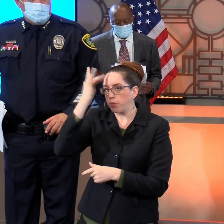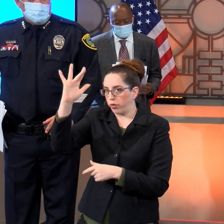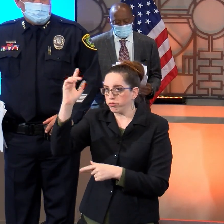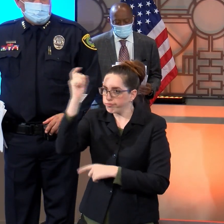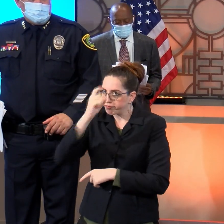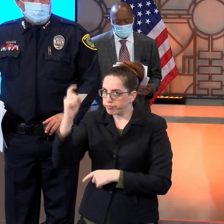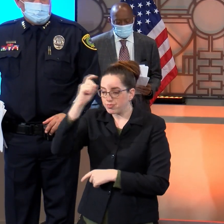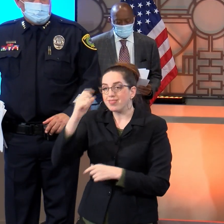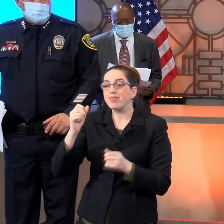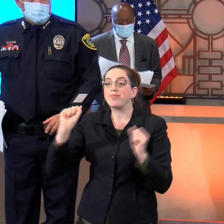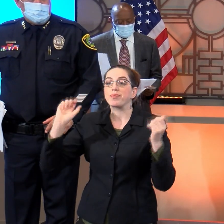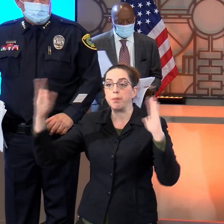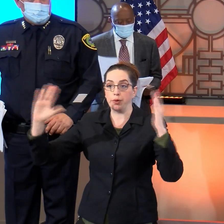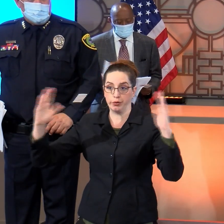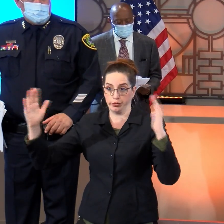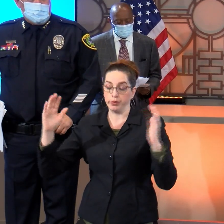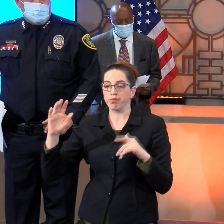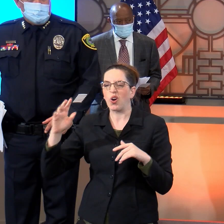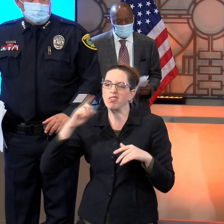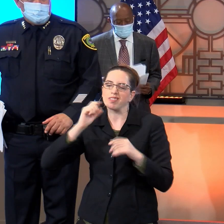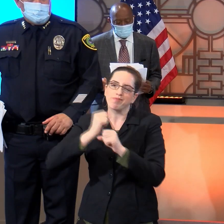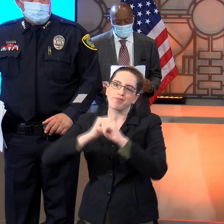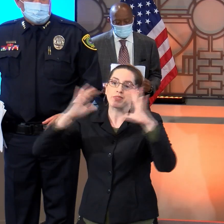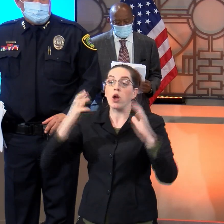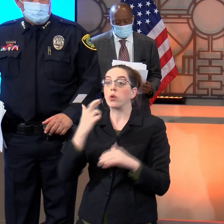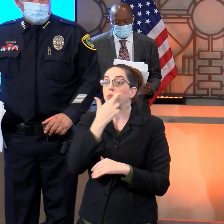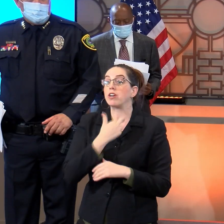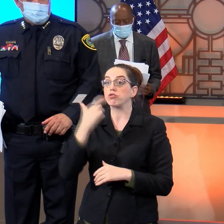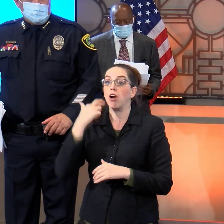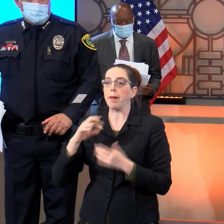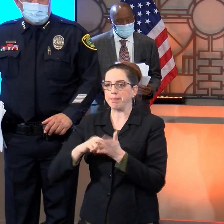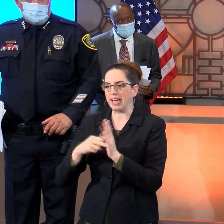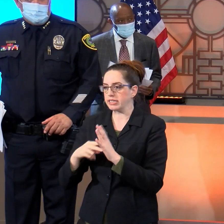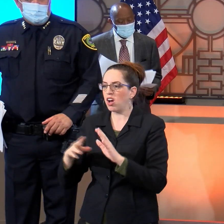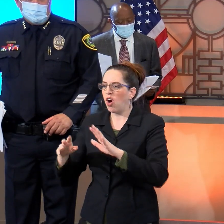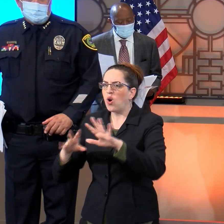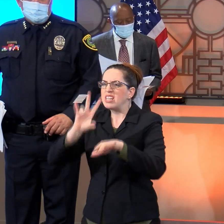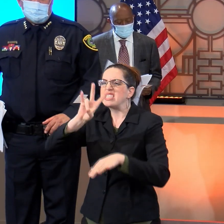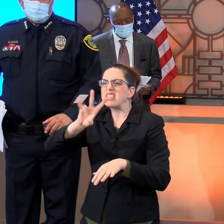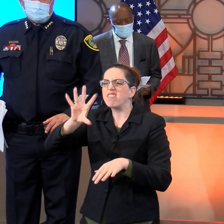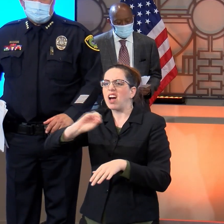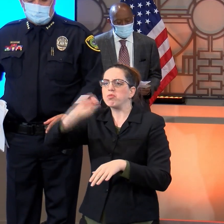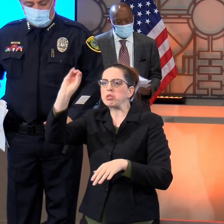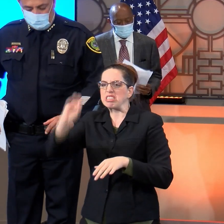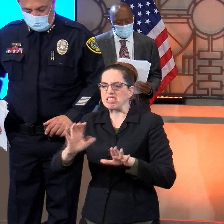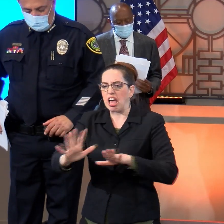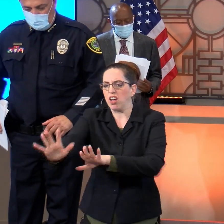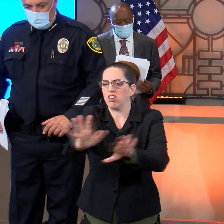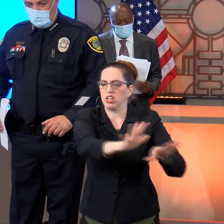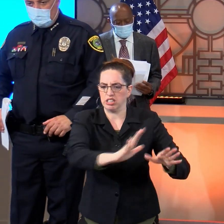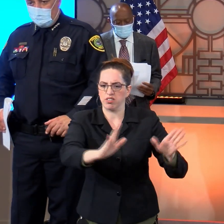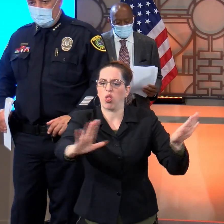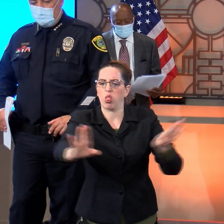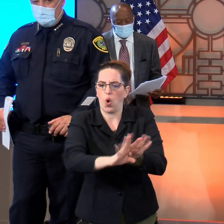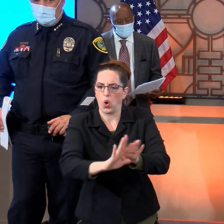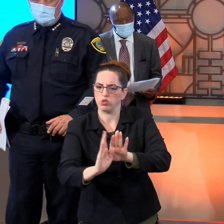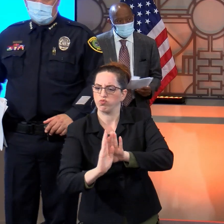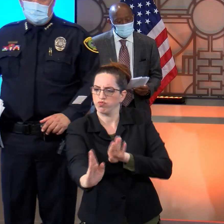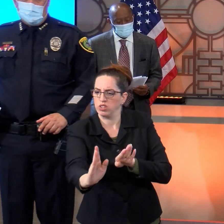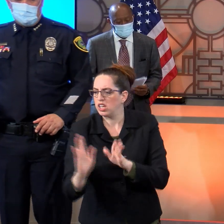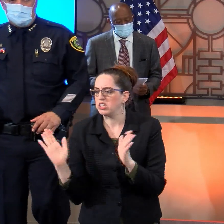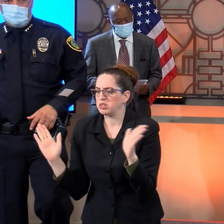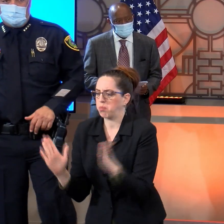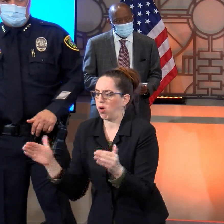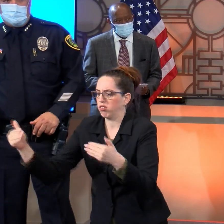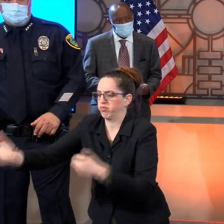let me just paint the picture of a restaurant. That doesn't mean that you close off 75% of the floor space and operate 25% of your